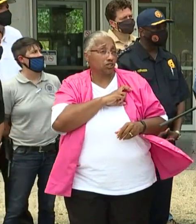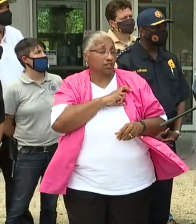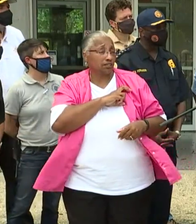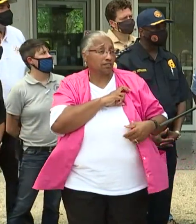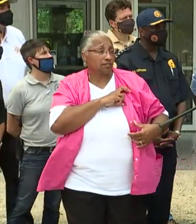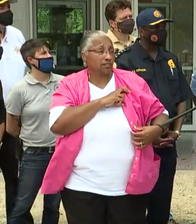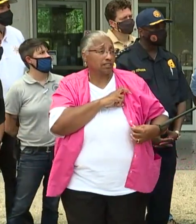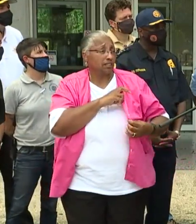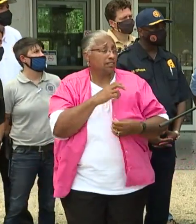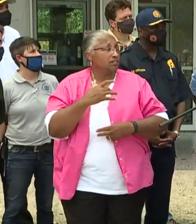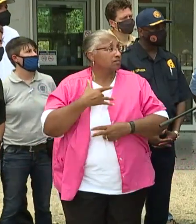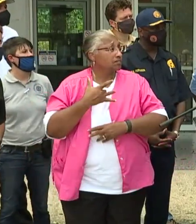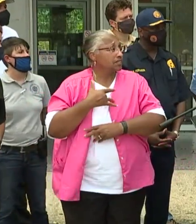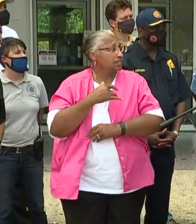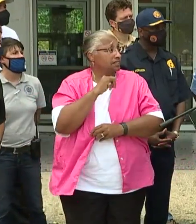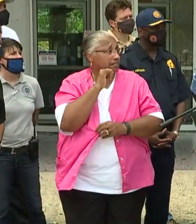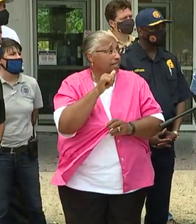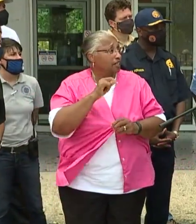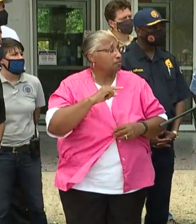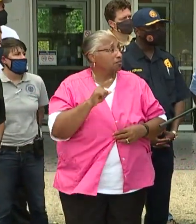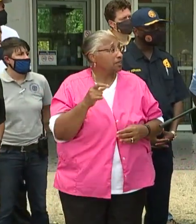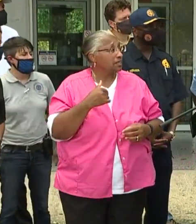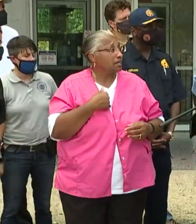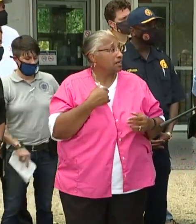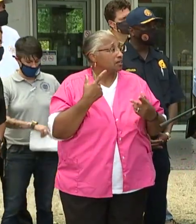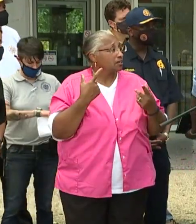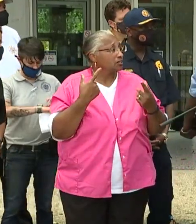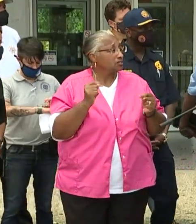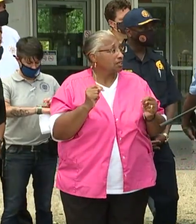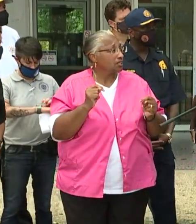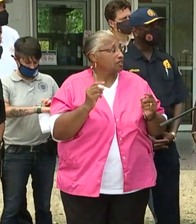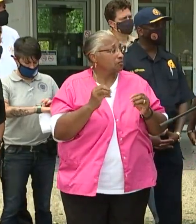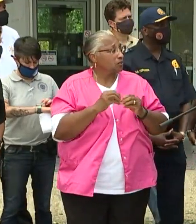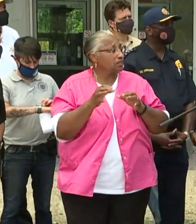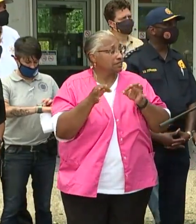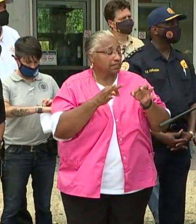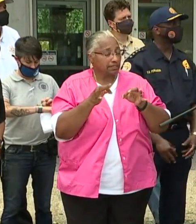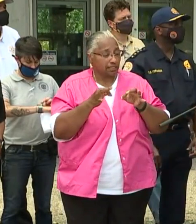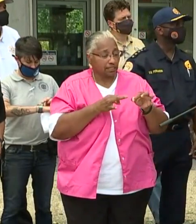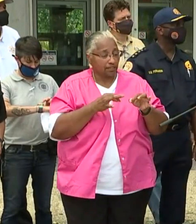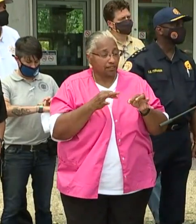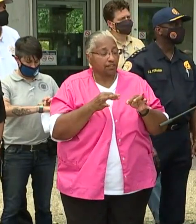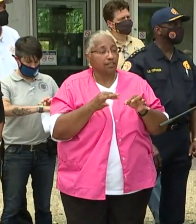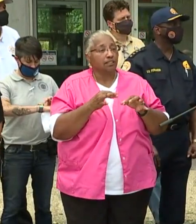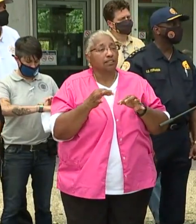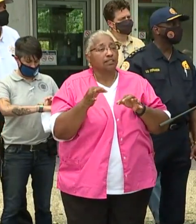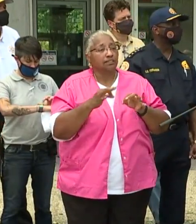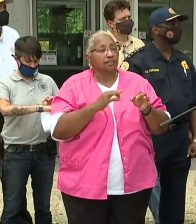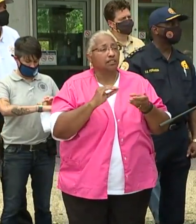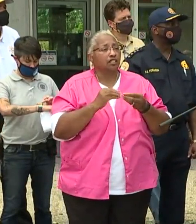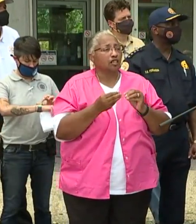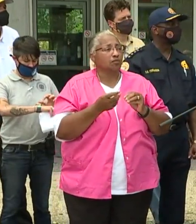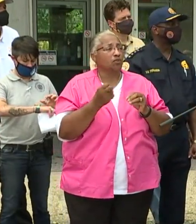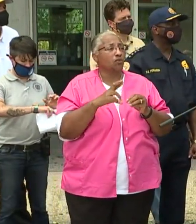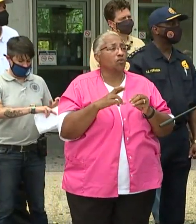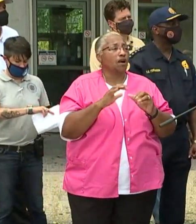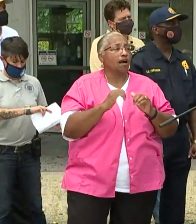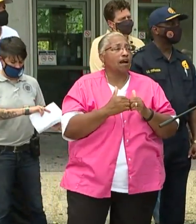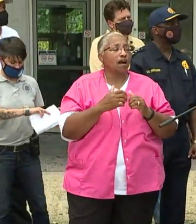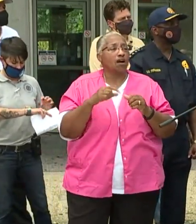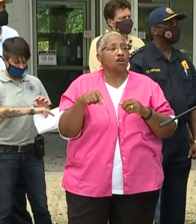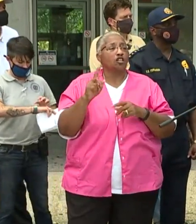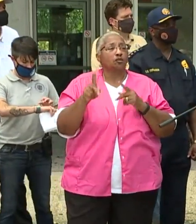thinks it is, although he's only said a few. I'm trying to. Can we get a little more detail? Well, the detail is this. Or kind of how they were caught, that kind of